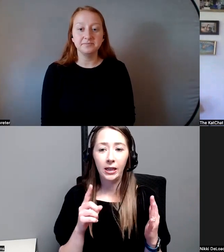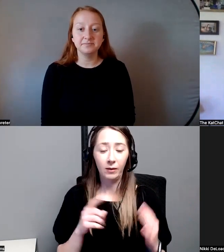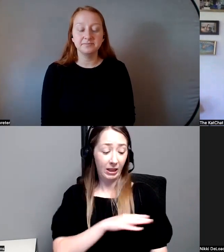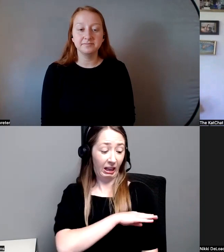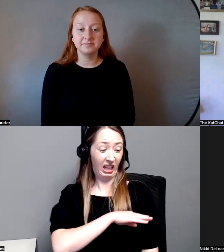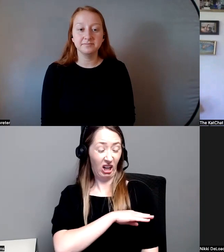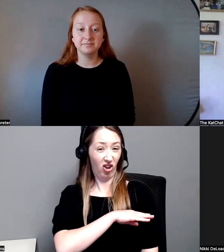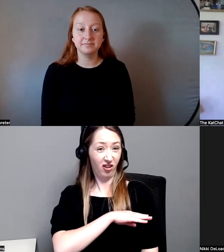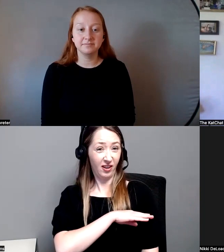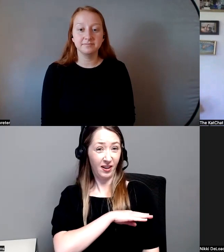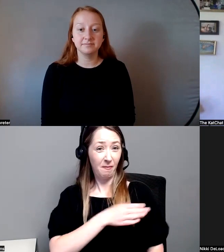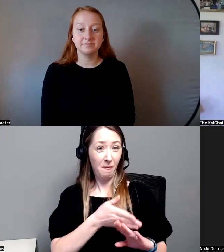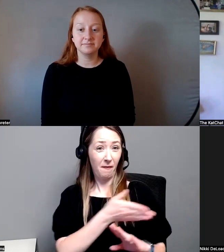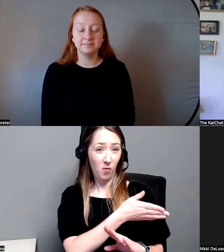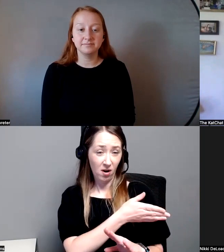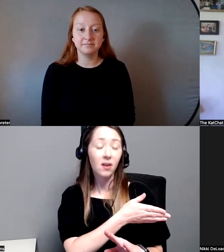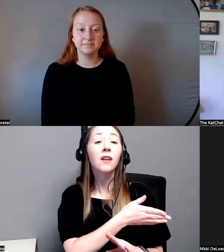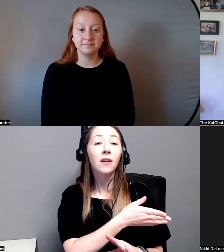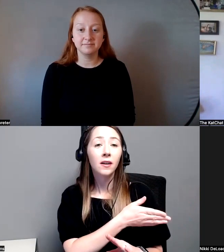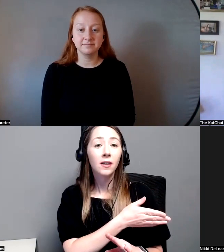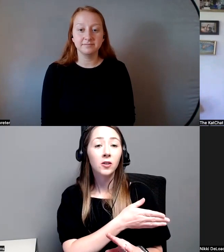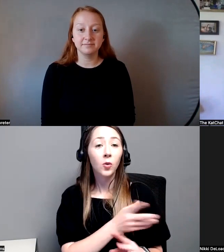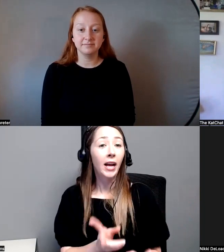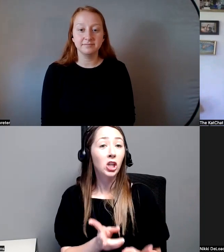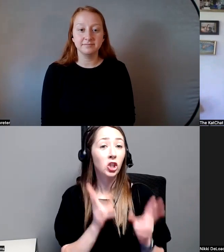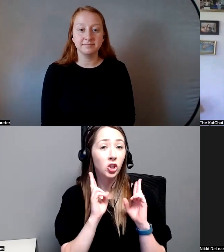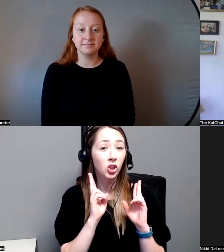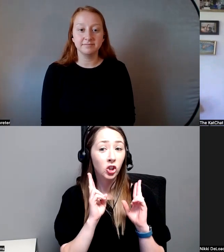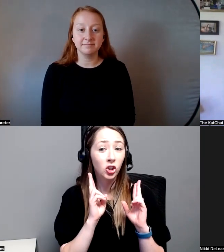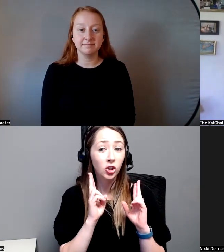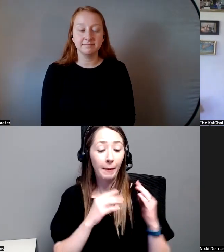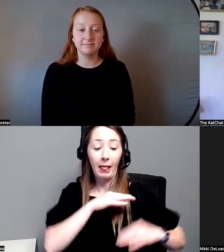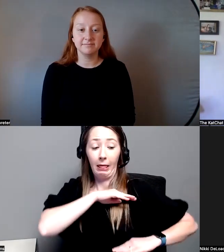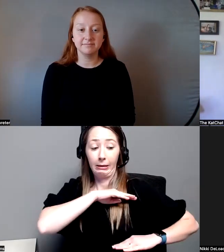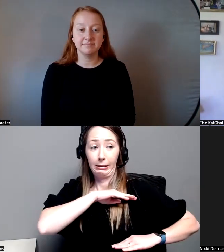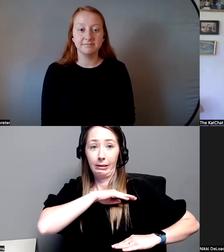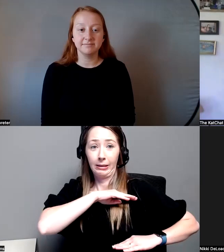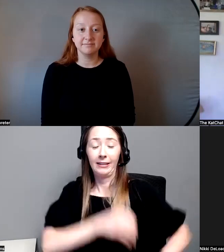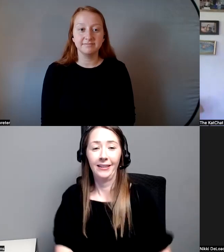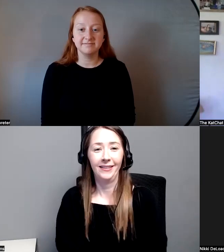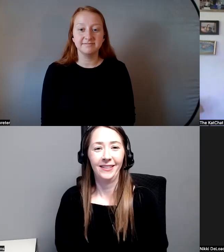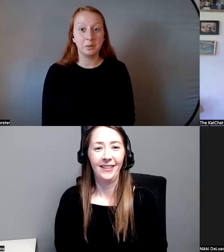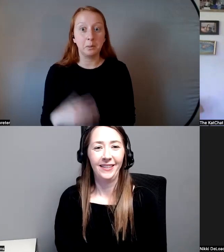here, so I chopped this My much off. goodness.